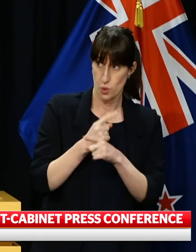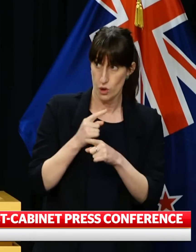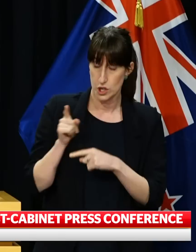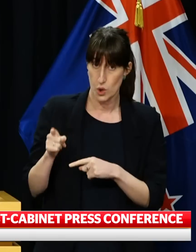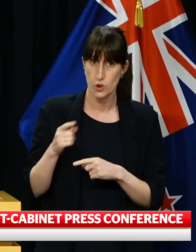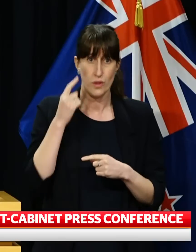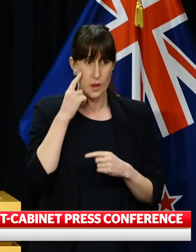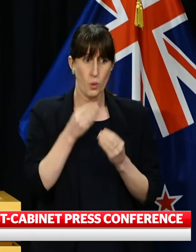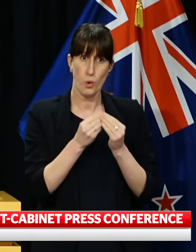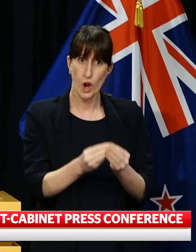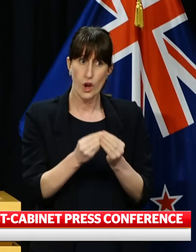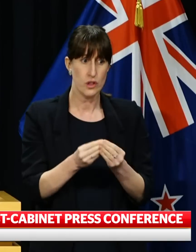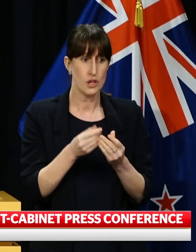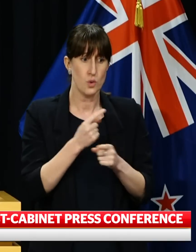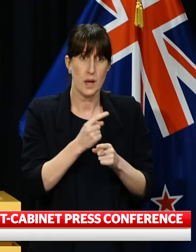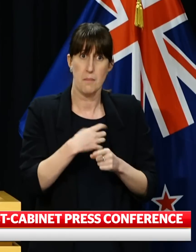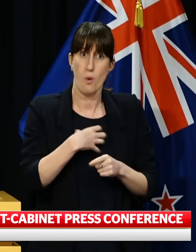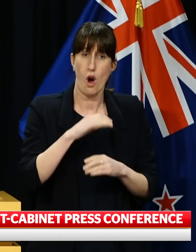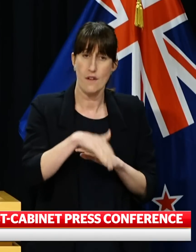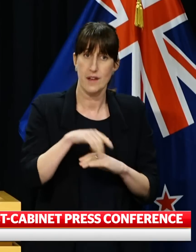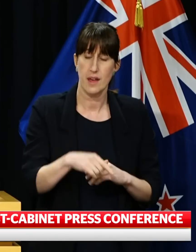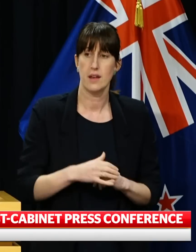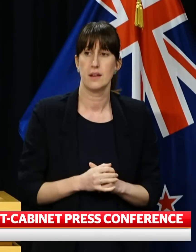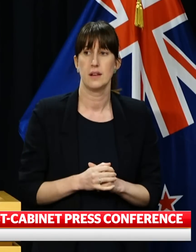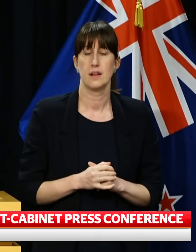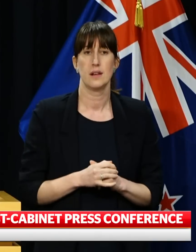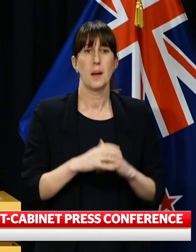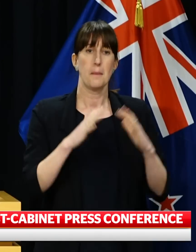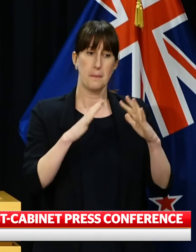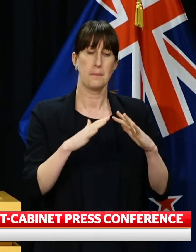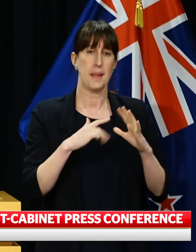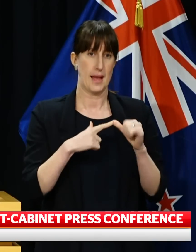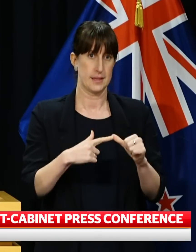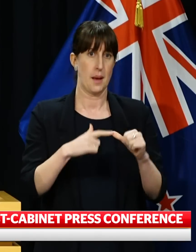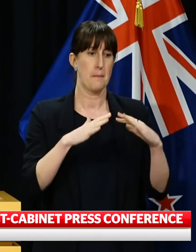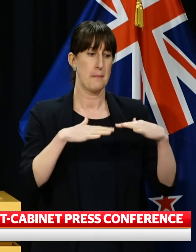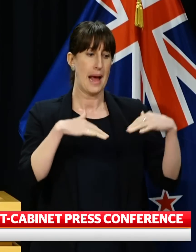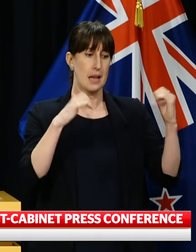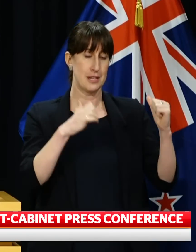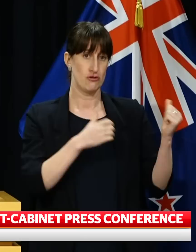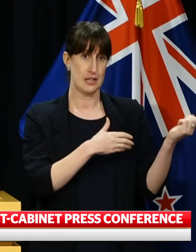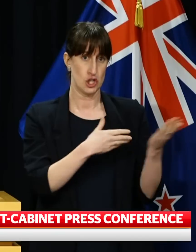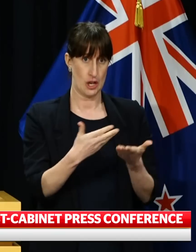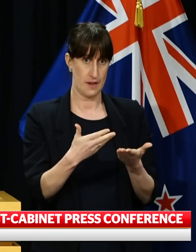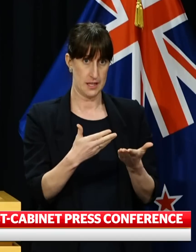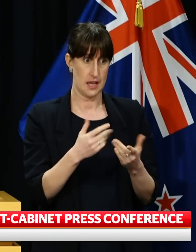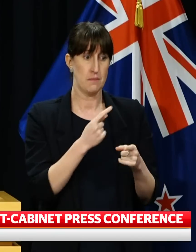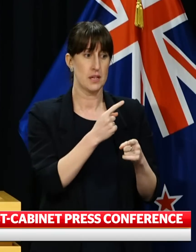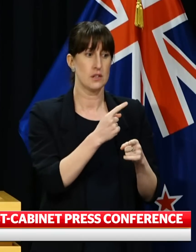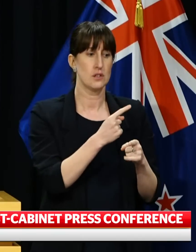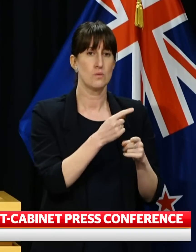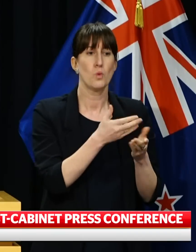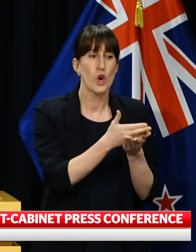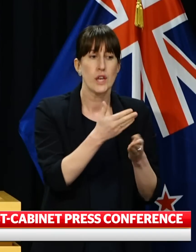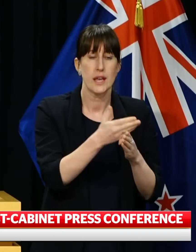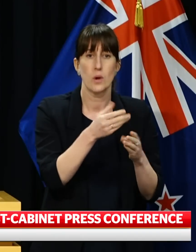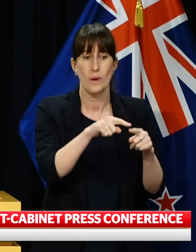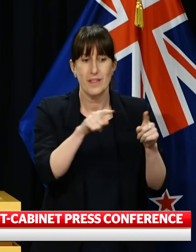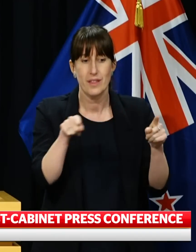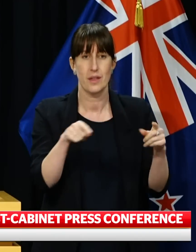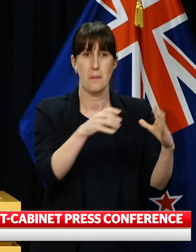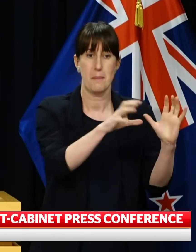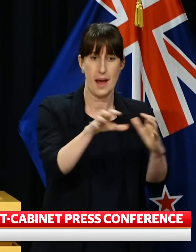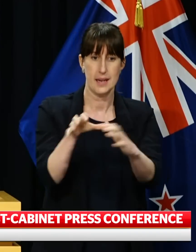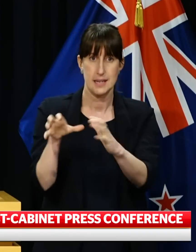in having a conversation? The Parliamentary Service have been working with political parties and MPs to ensure that there's